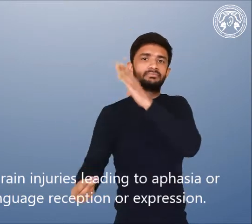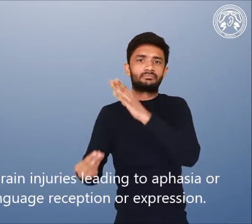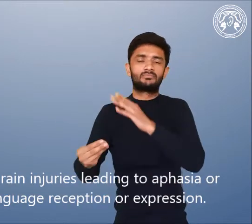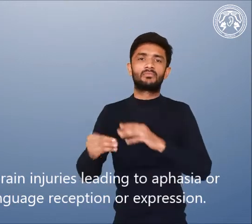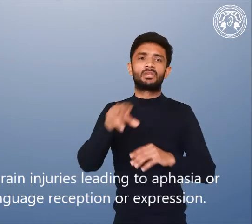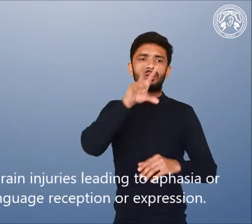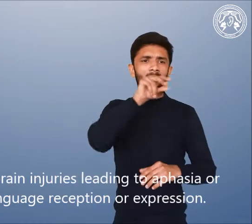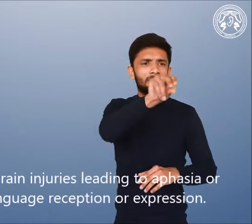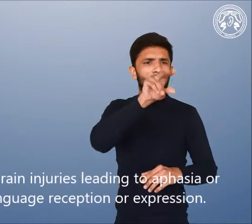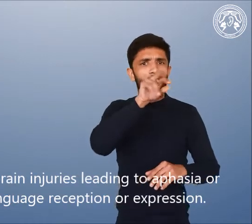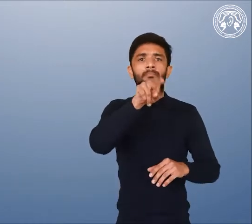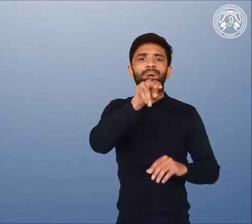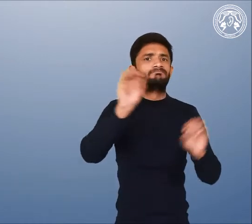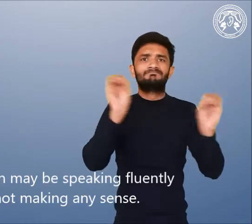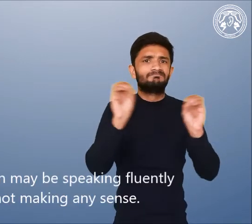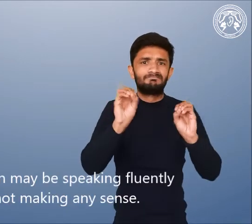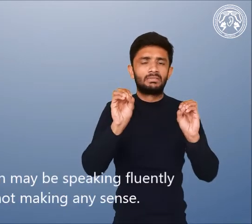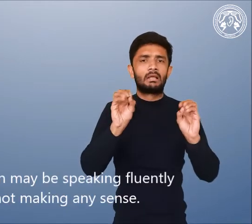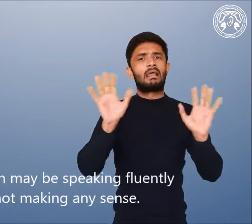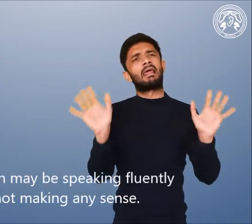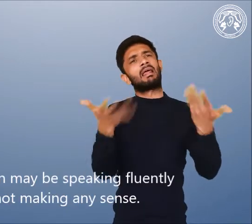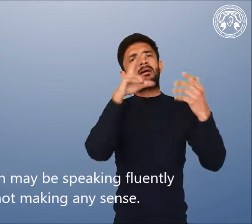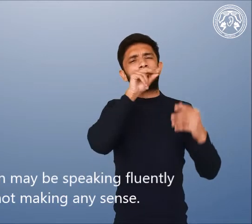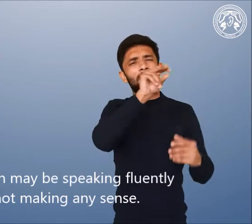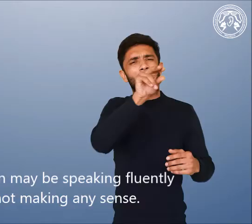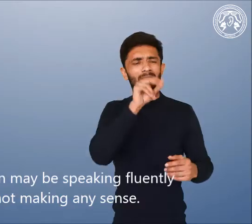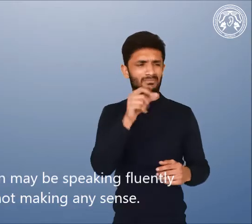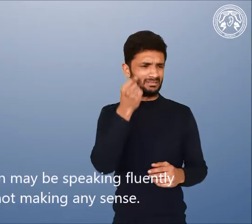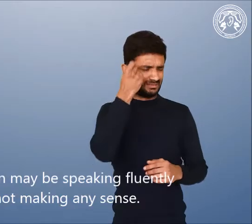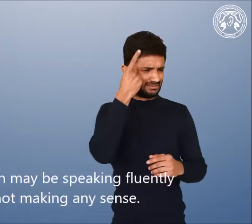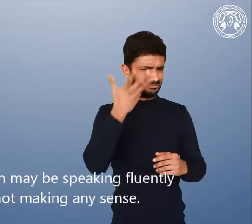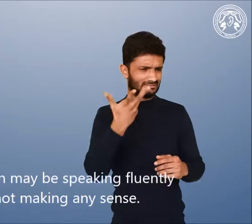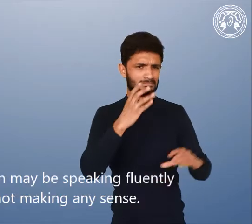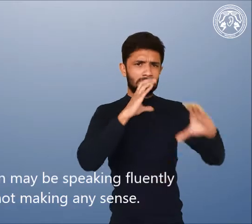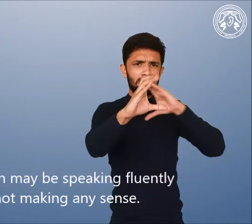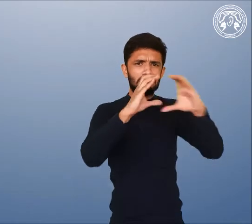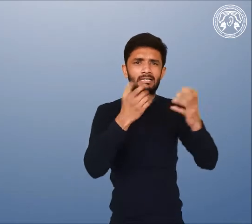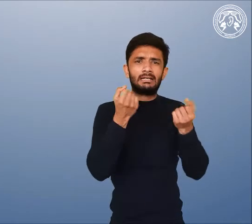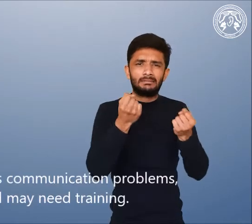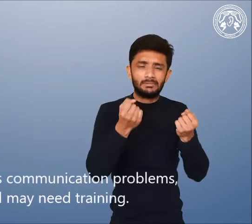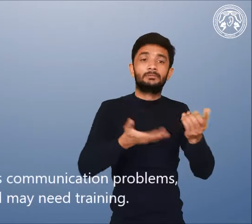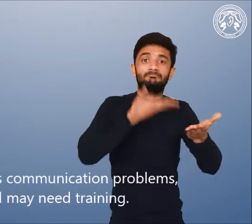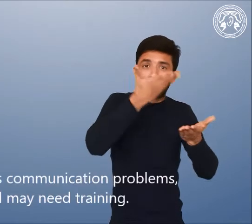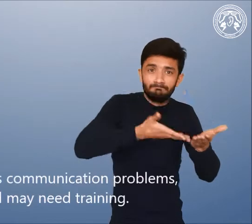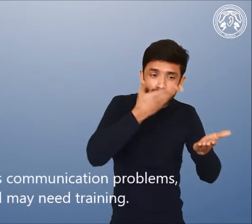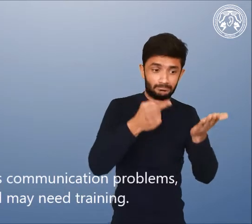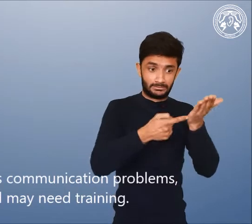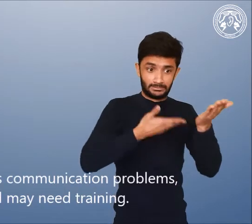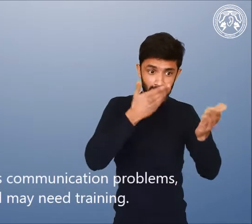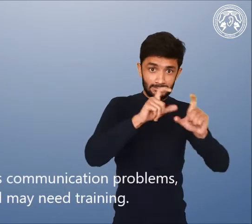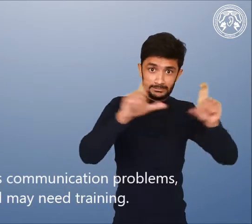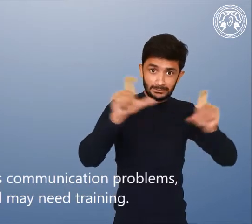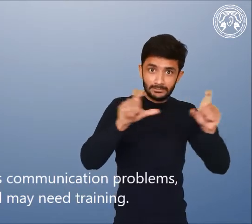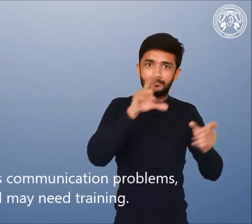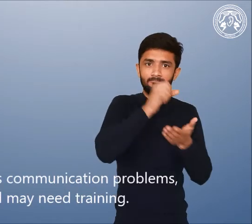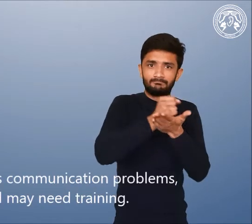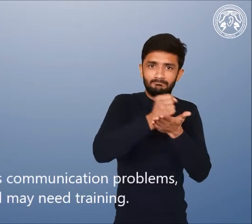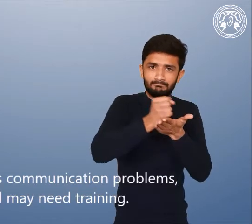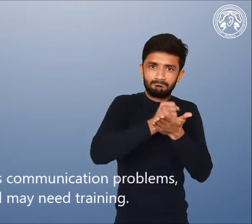in language reception or expression. The person may be speaking fluently but not making any sense. This causes communication problems and may